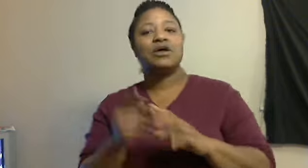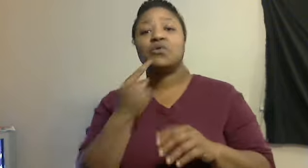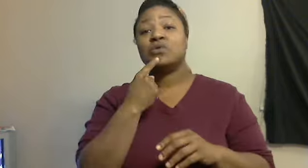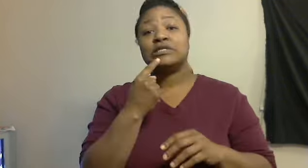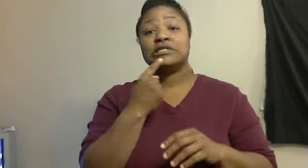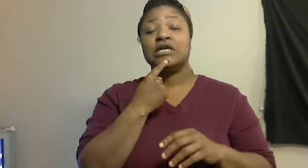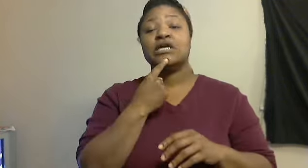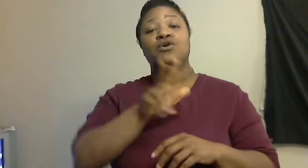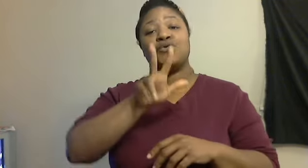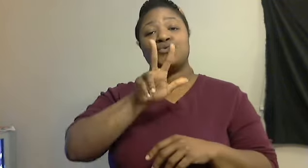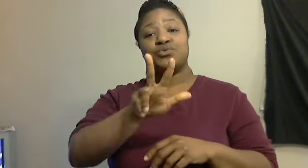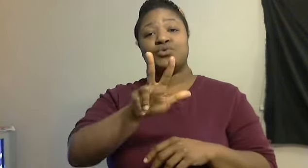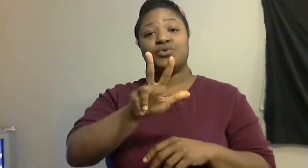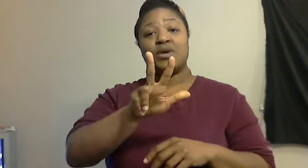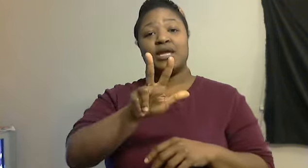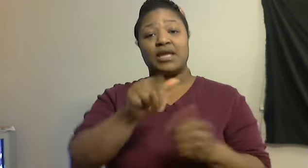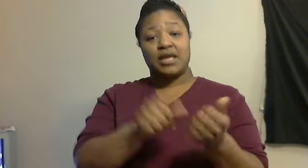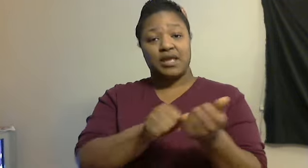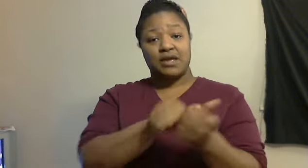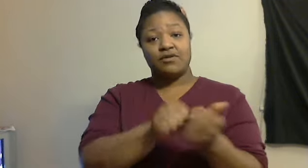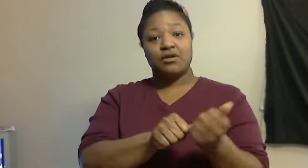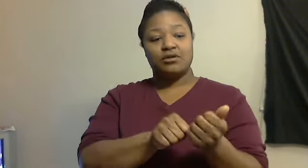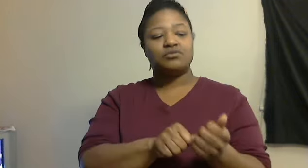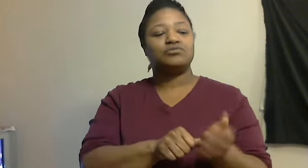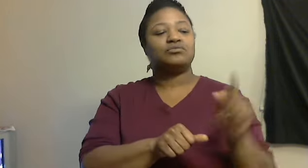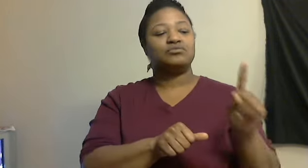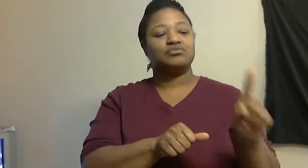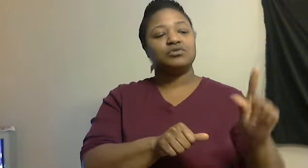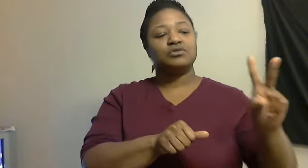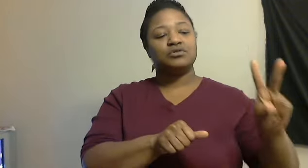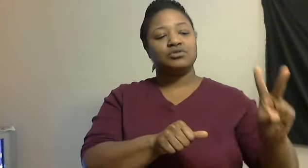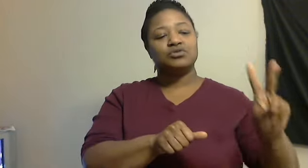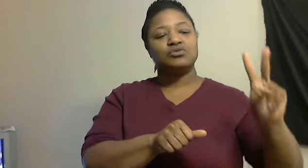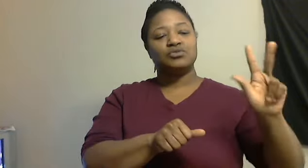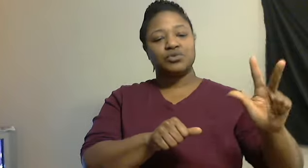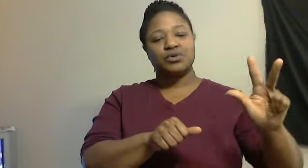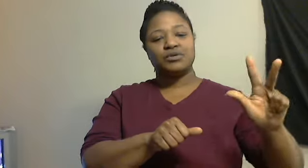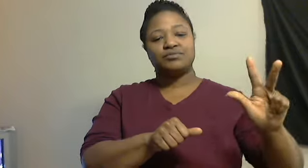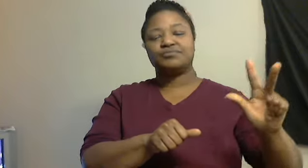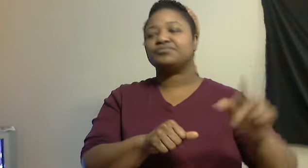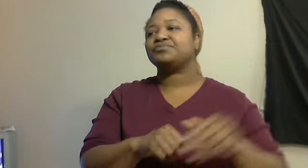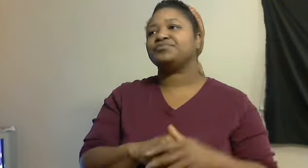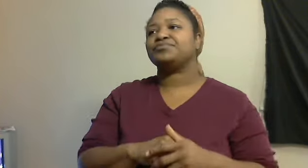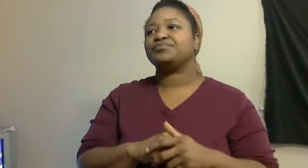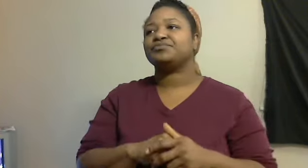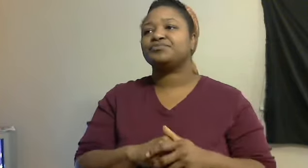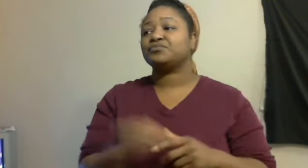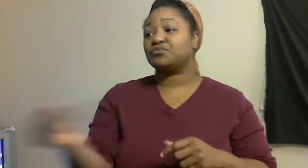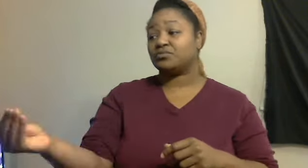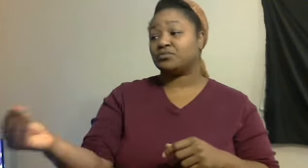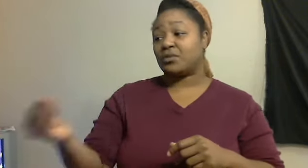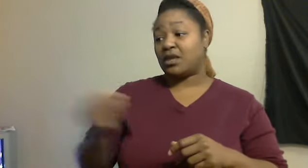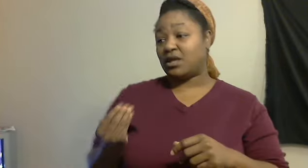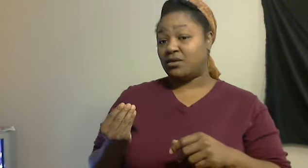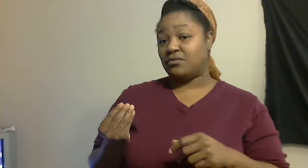1, 2, 3. Right? 1, 2, 3. And let's say you were to give me 4 more avocados. So let me